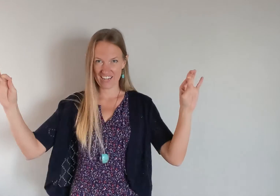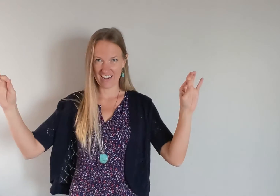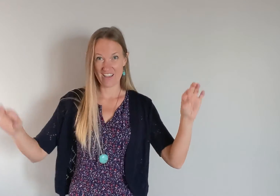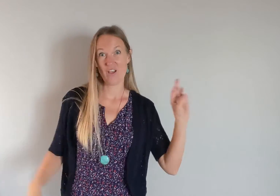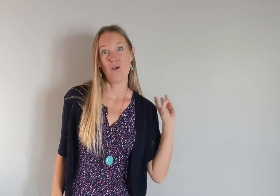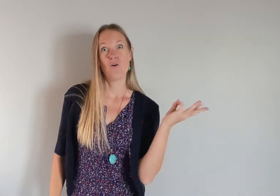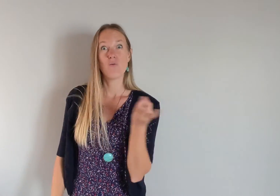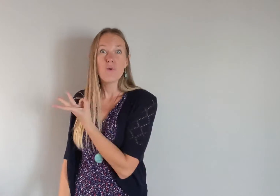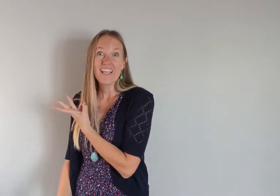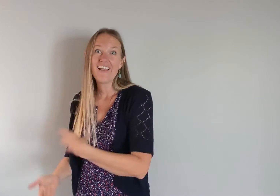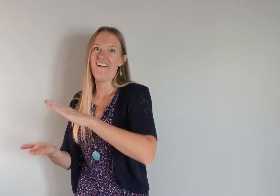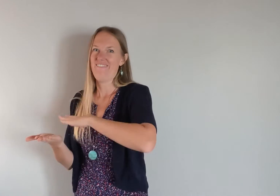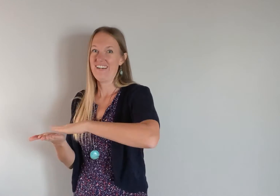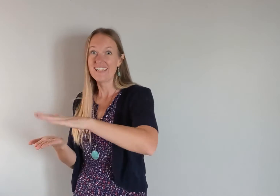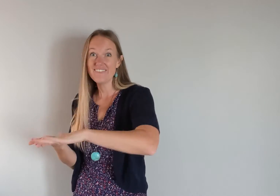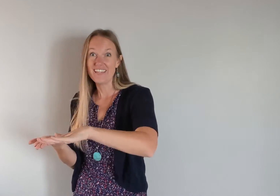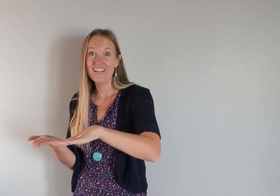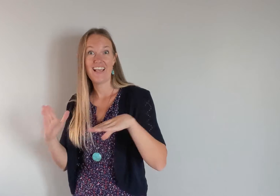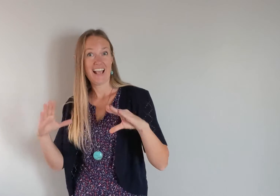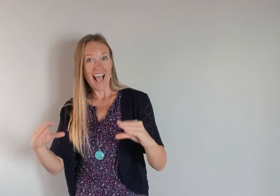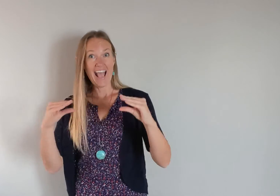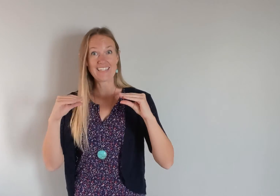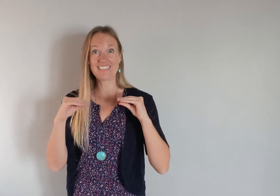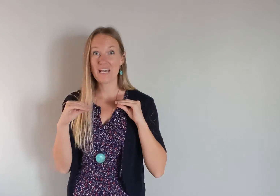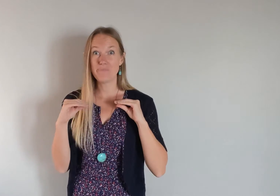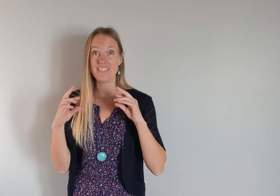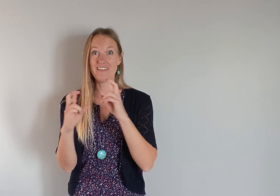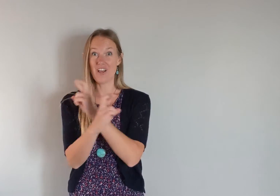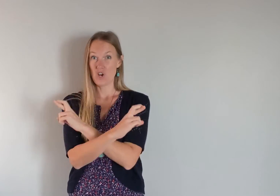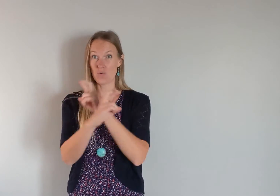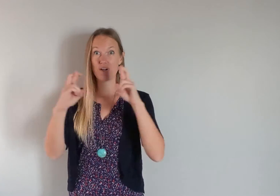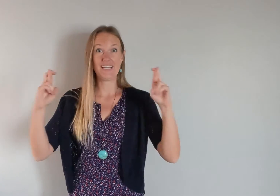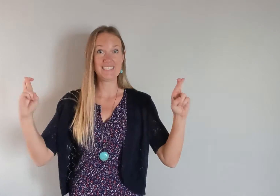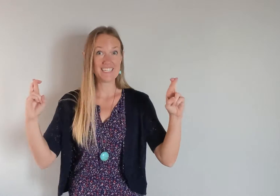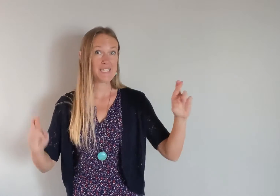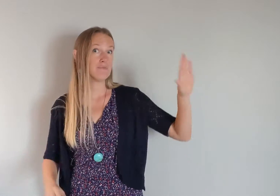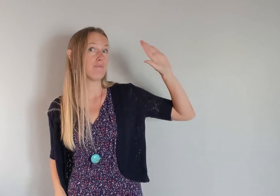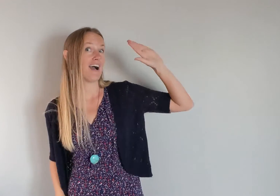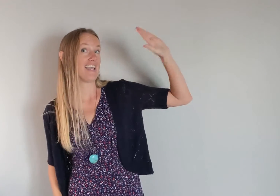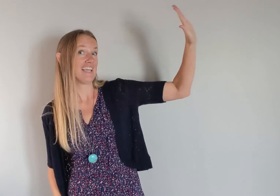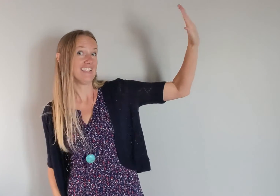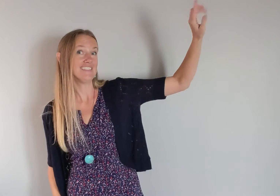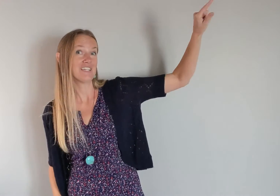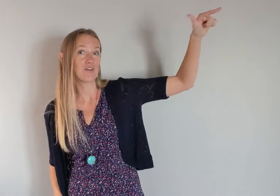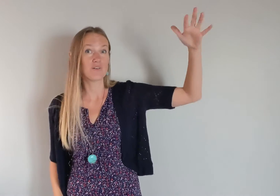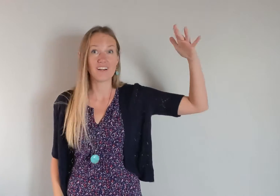free. We are forgiven, accepted, redeemed by his